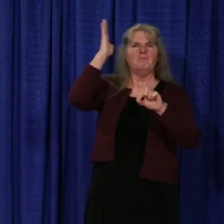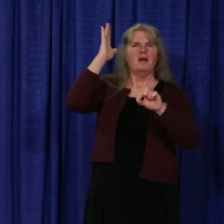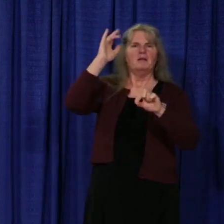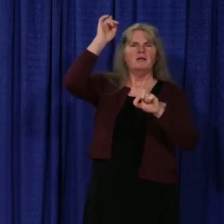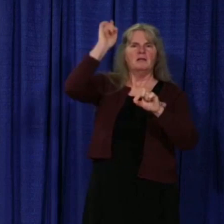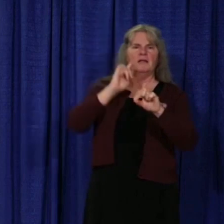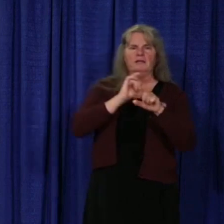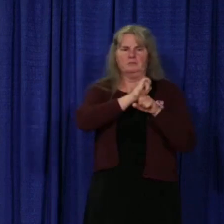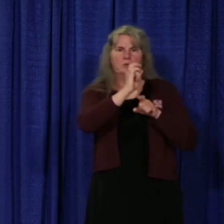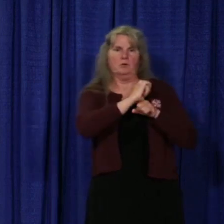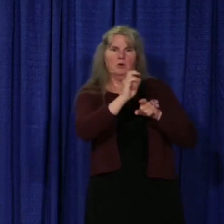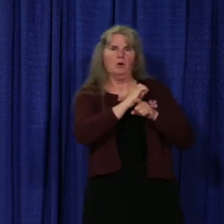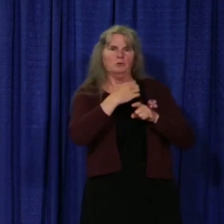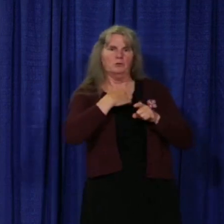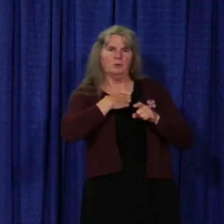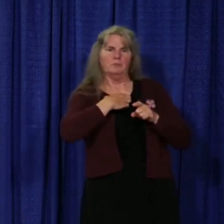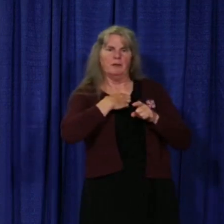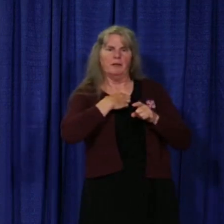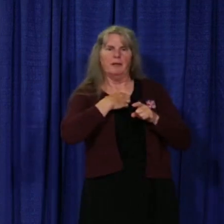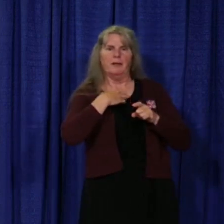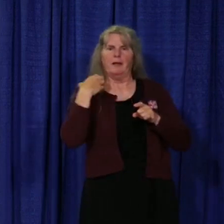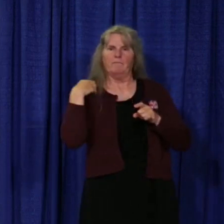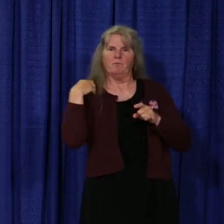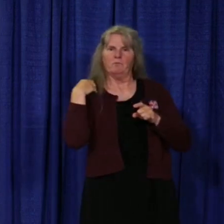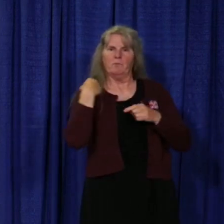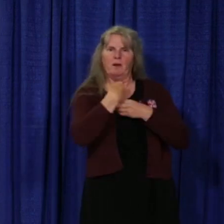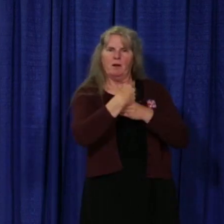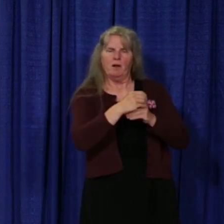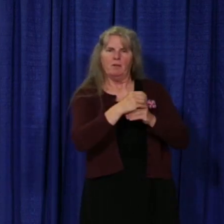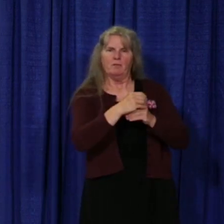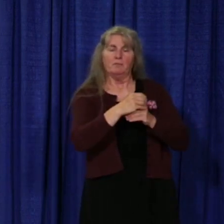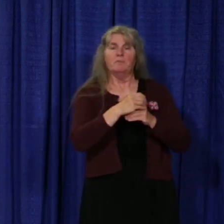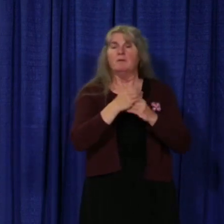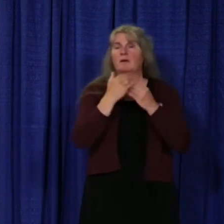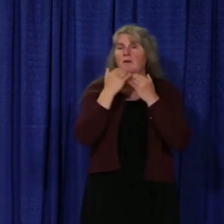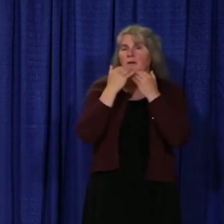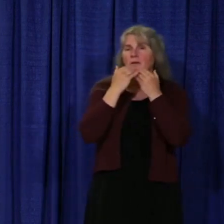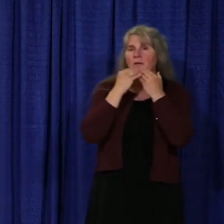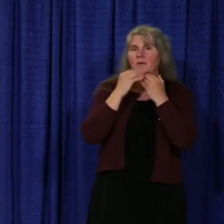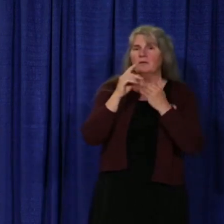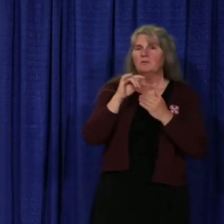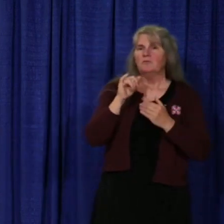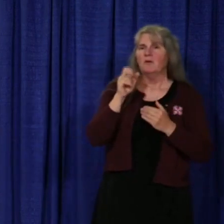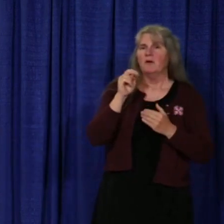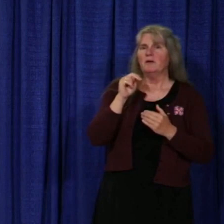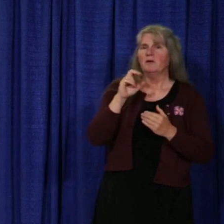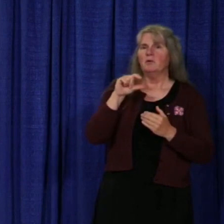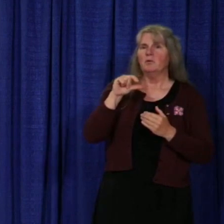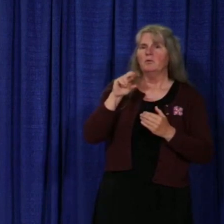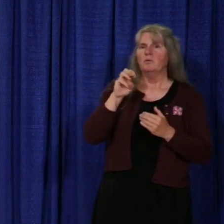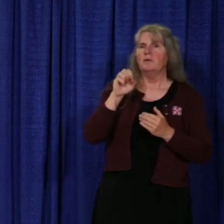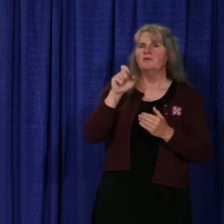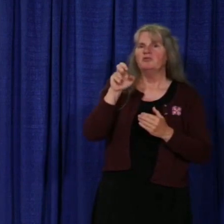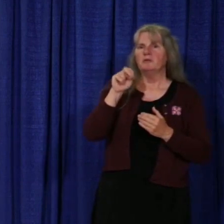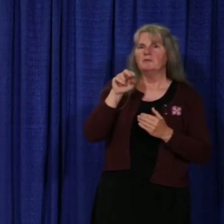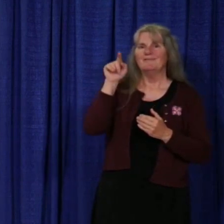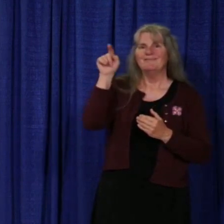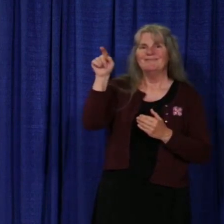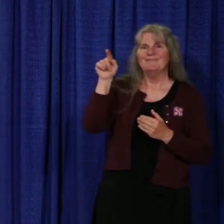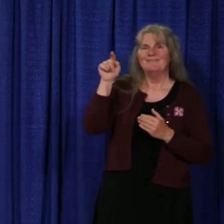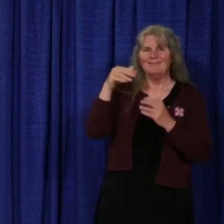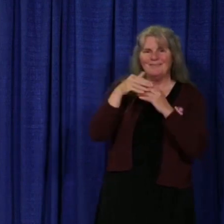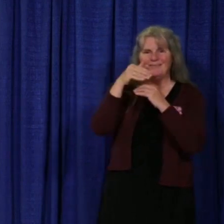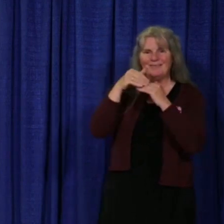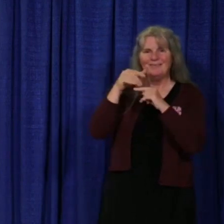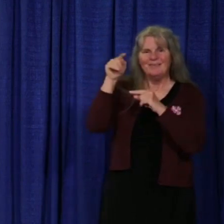less calls into the enforcement. Again, I want to give a shout out to Toronto Cochin. Their government, when you're